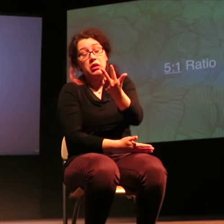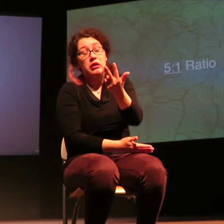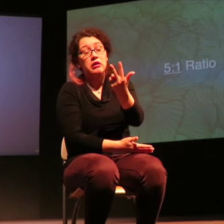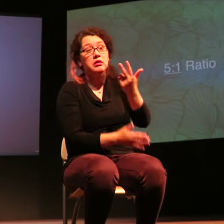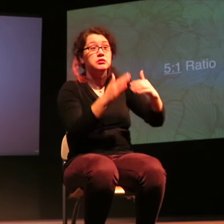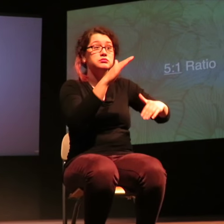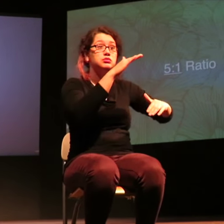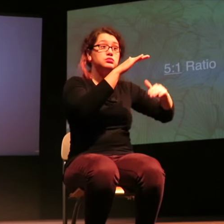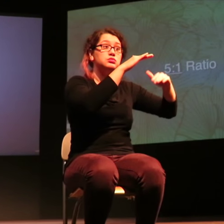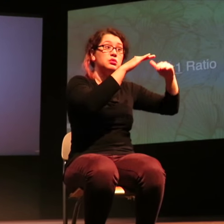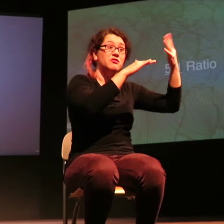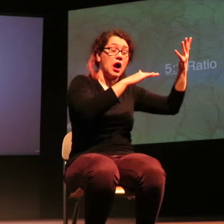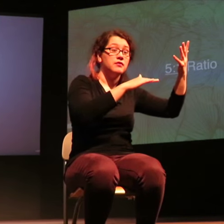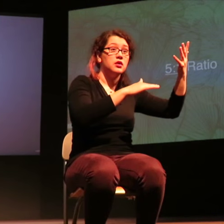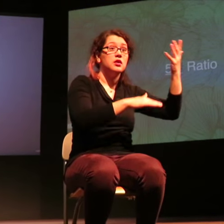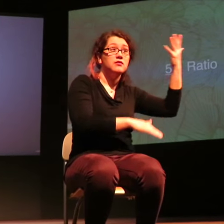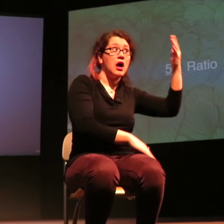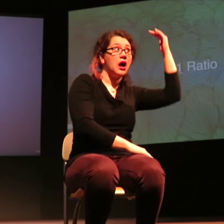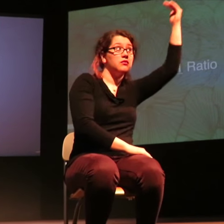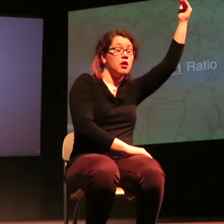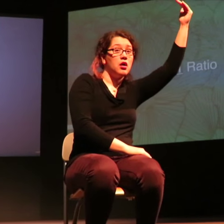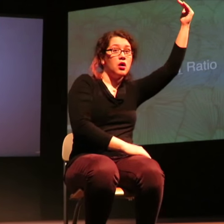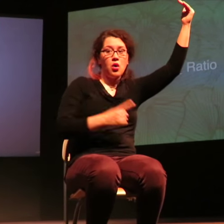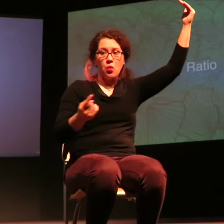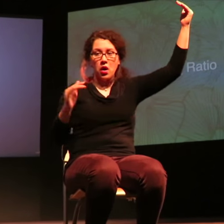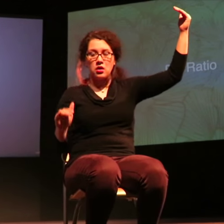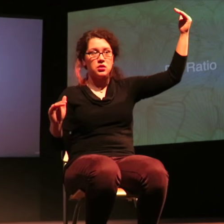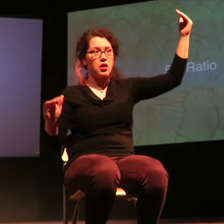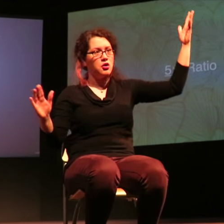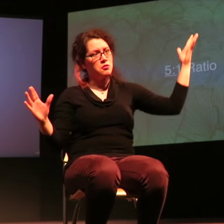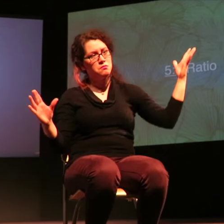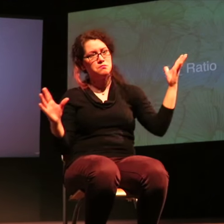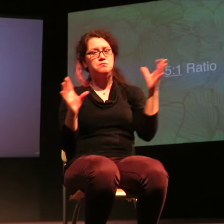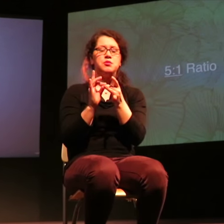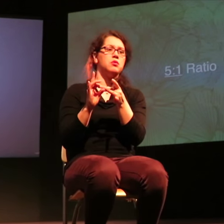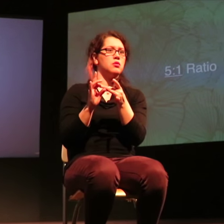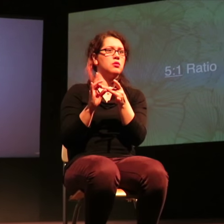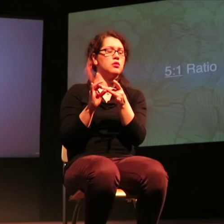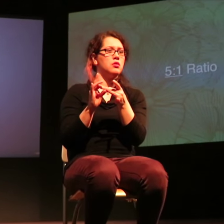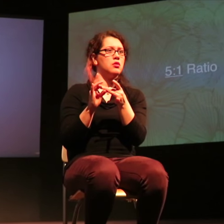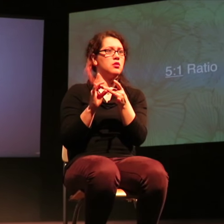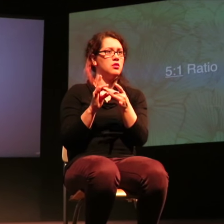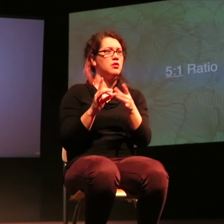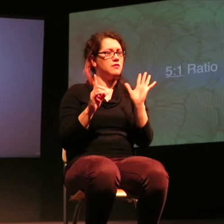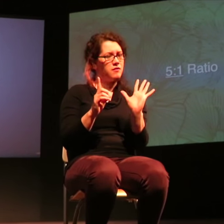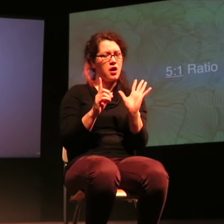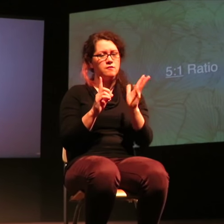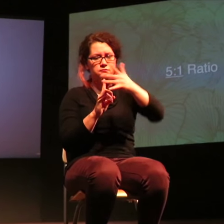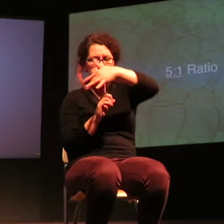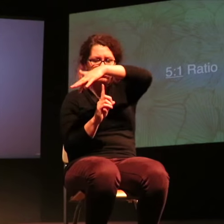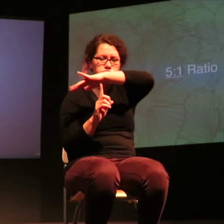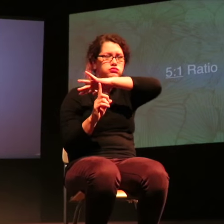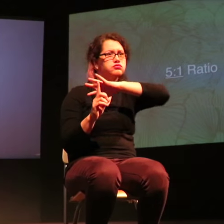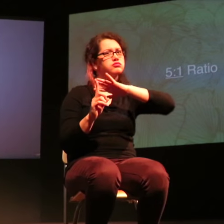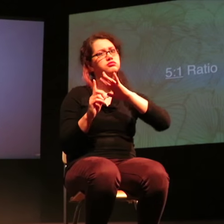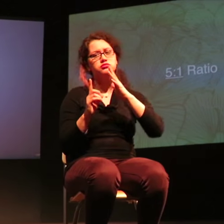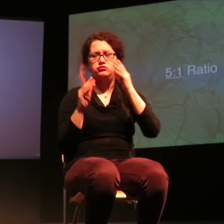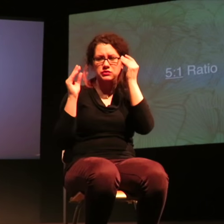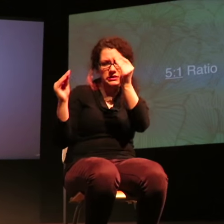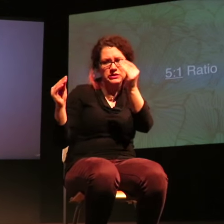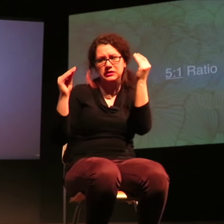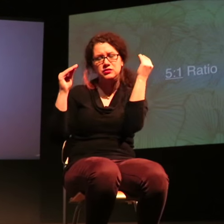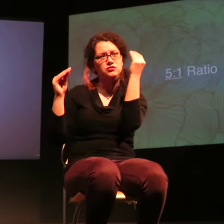up to 5. But you've got a couple people who will surround your child and start raising them in the ways of God, teaching